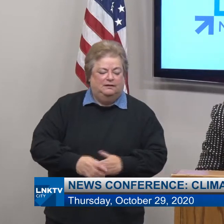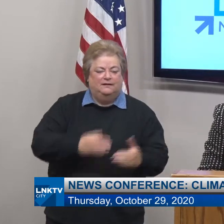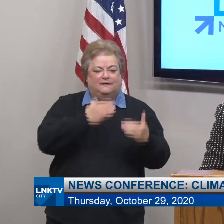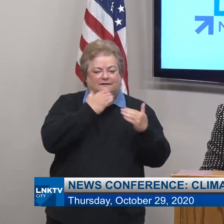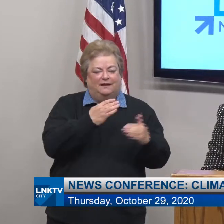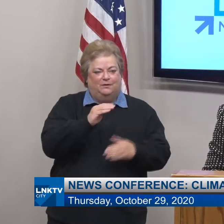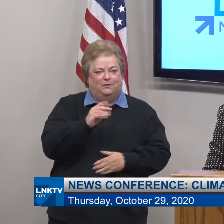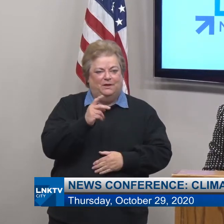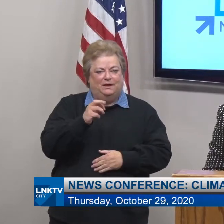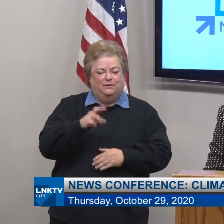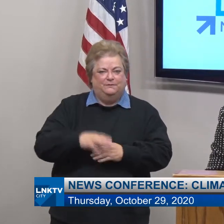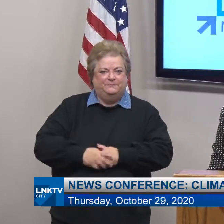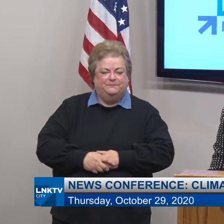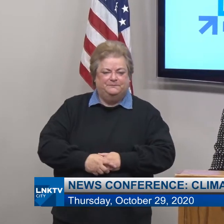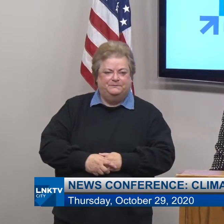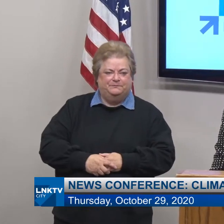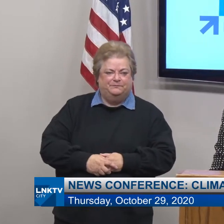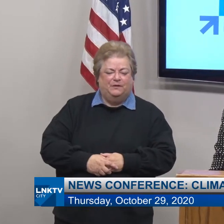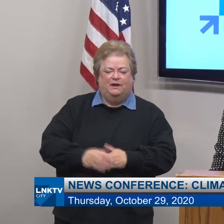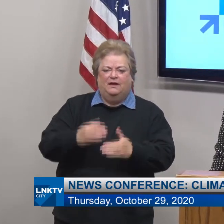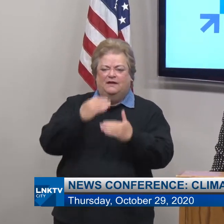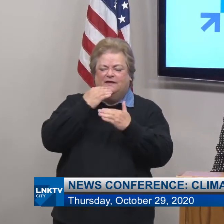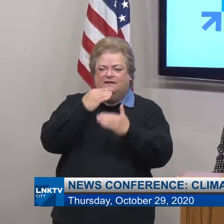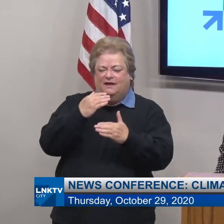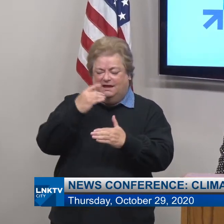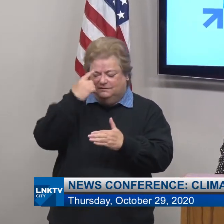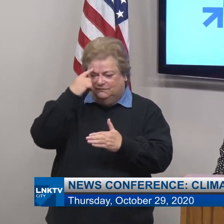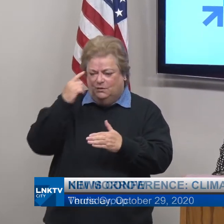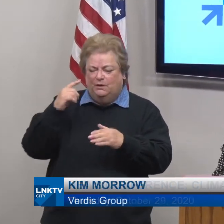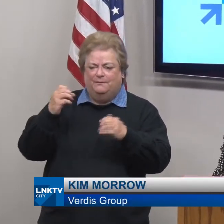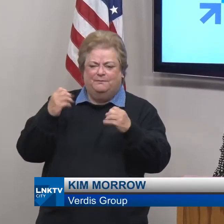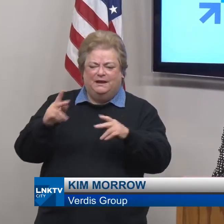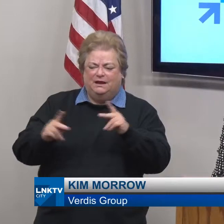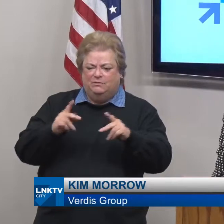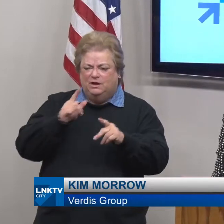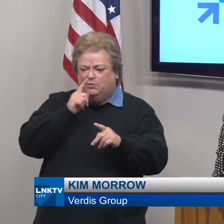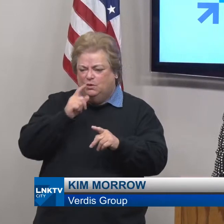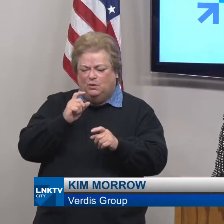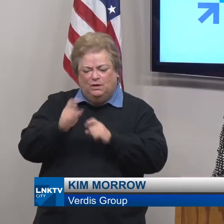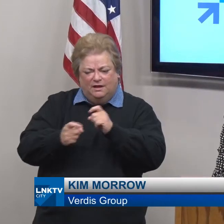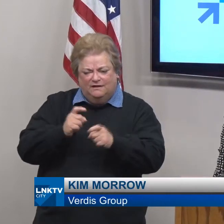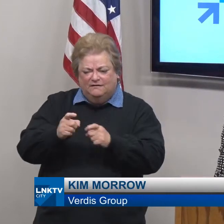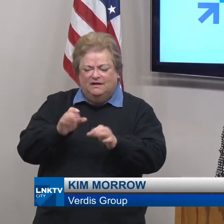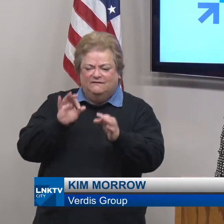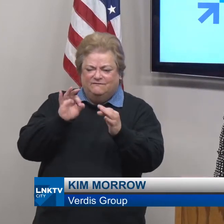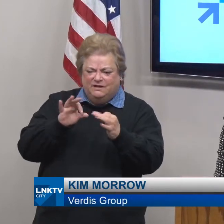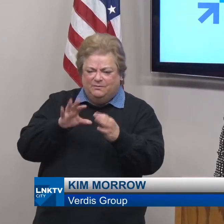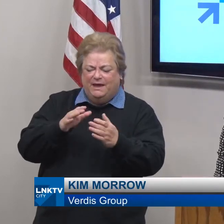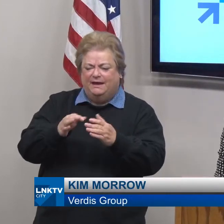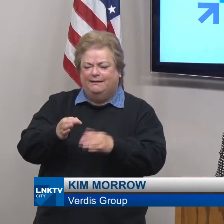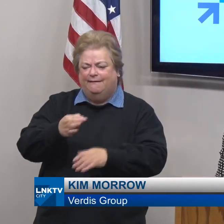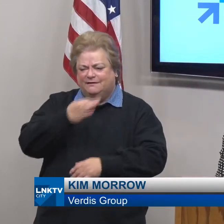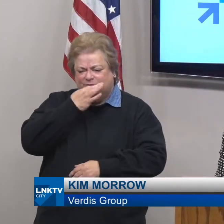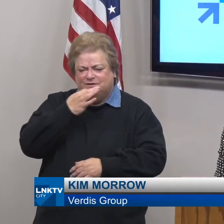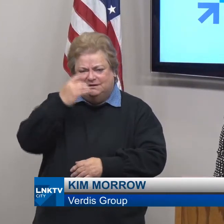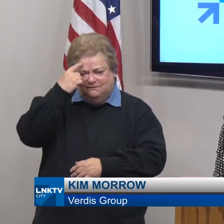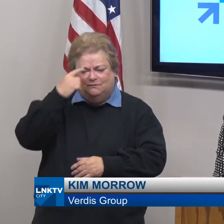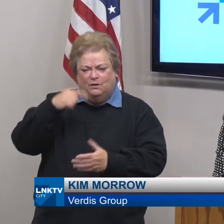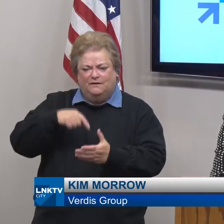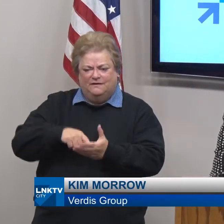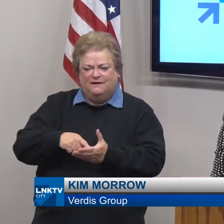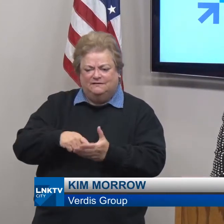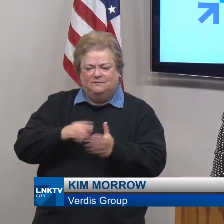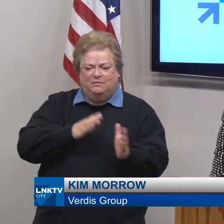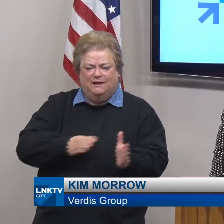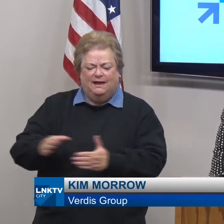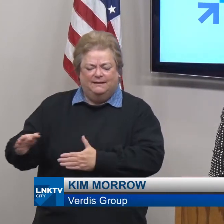Thank you, Mayor. And thanks to so many across our community who contributed their feedback and expertise to this draft climate action